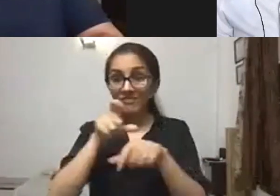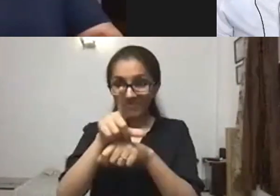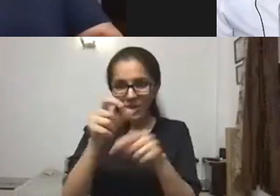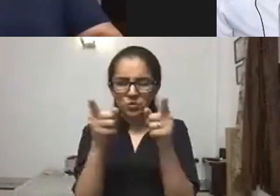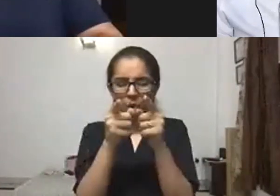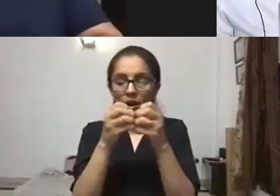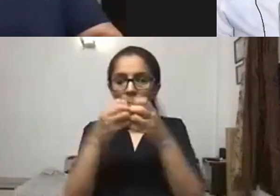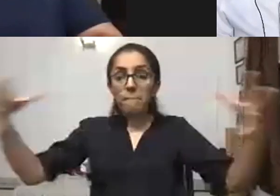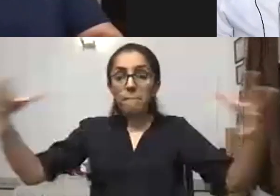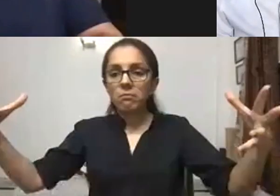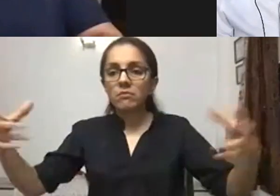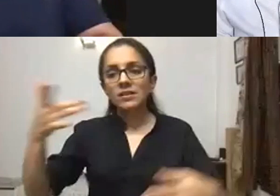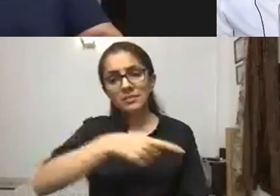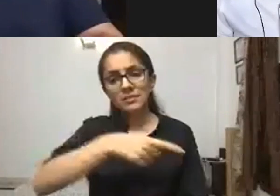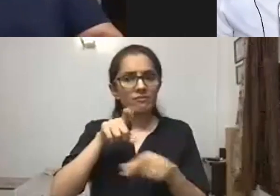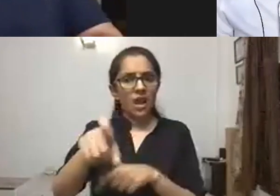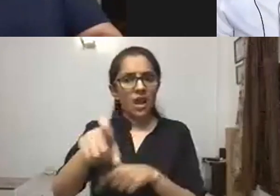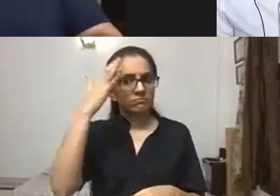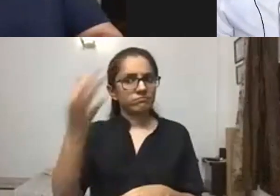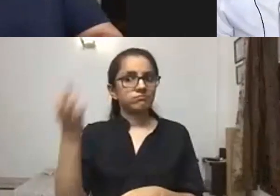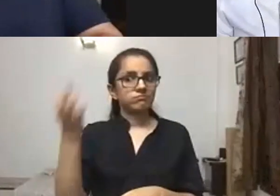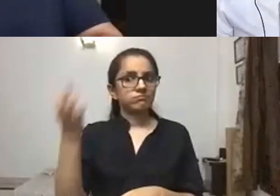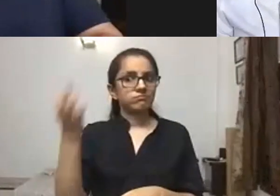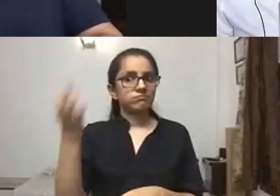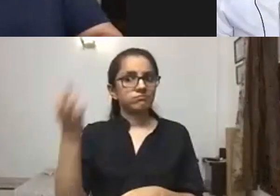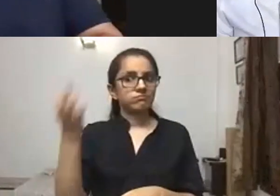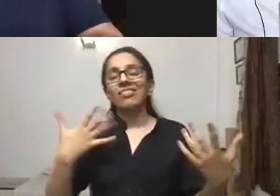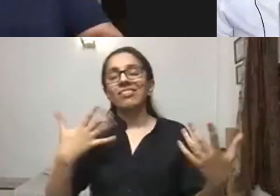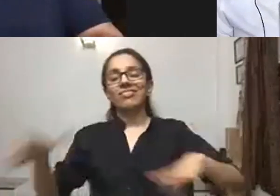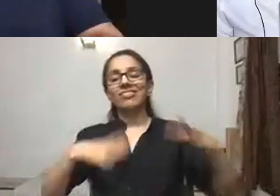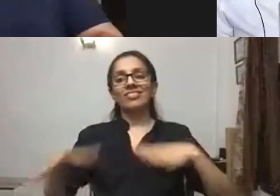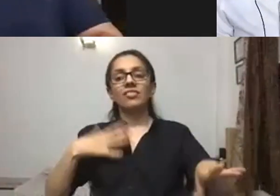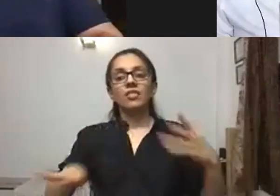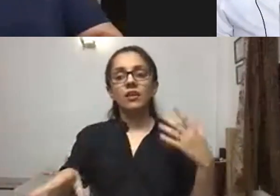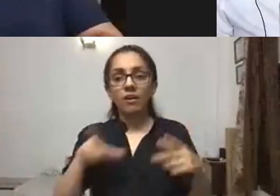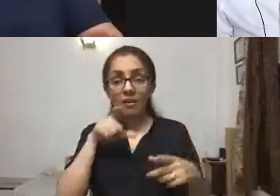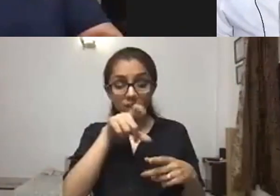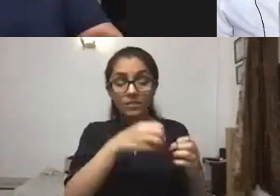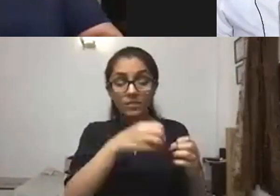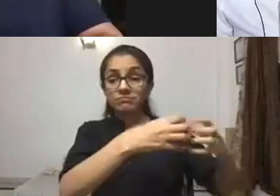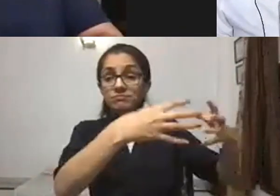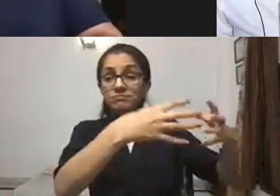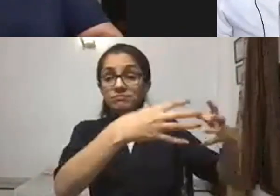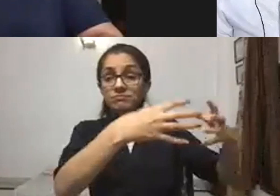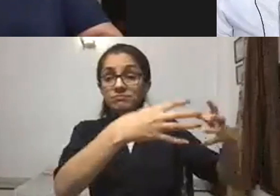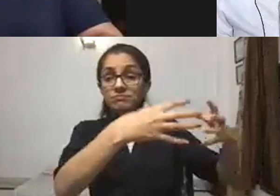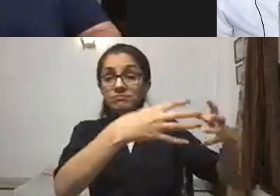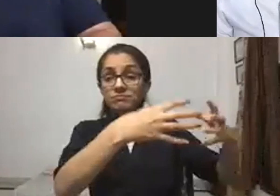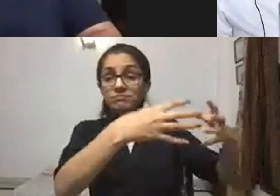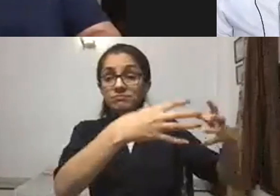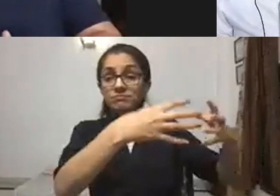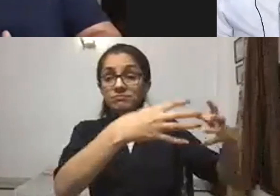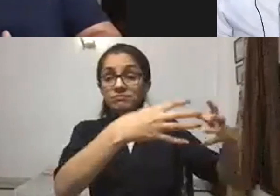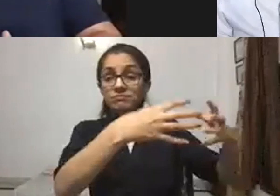very smart and we were not very smart. The virus learned to, attack us in a